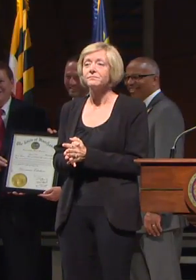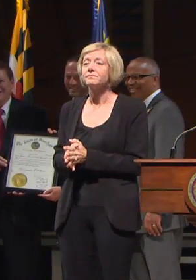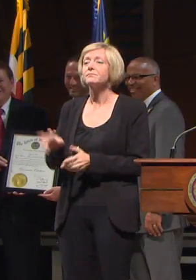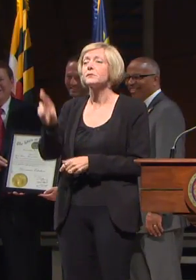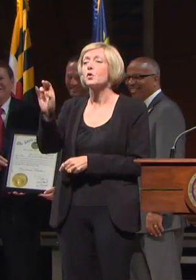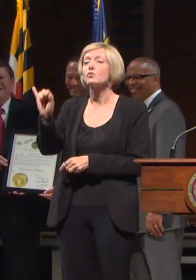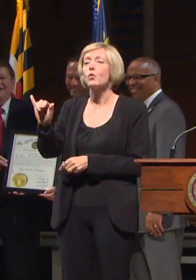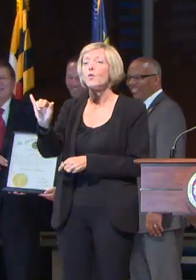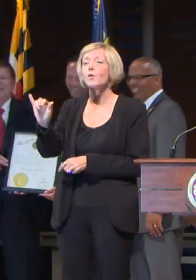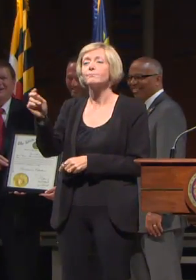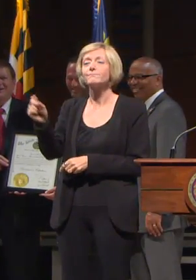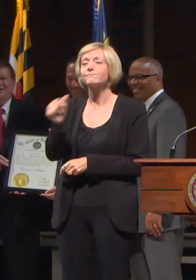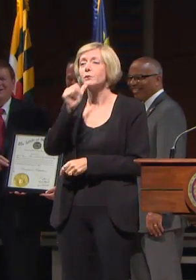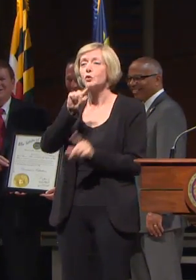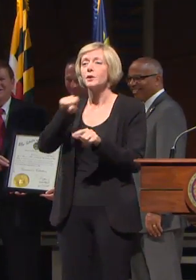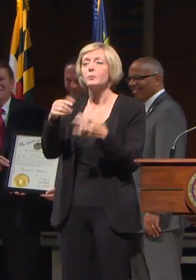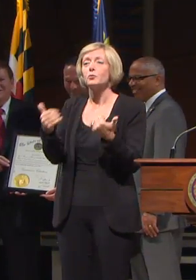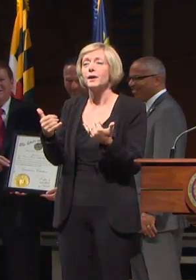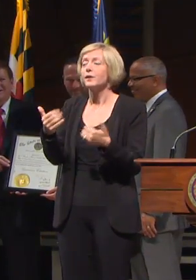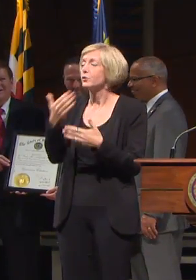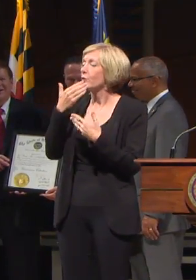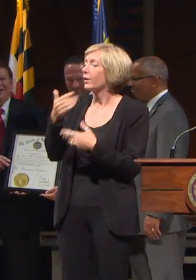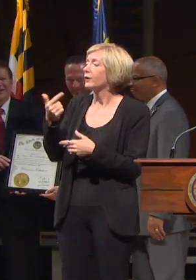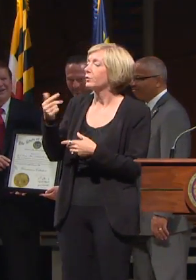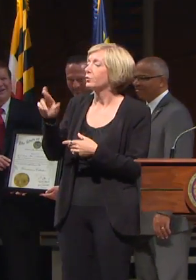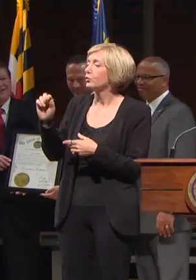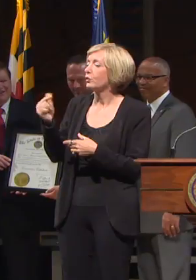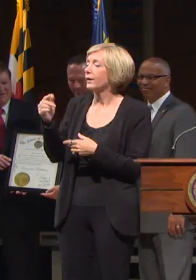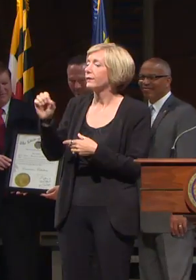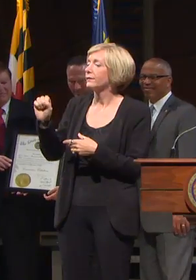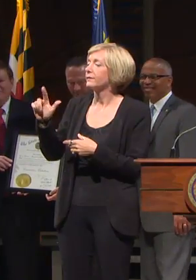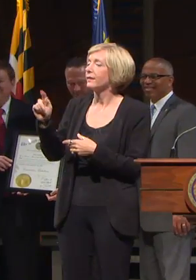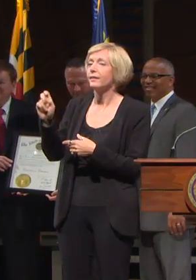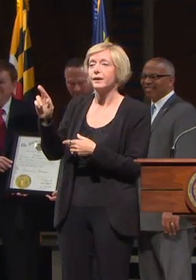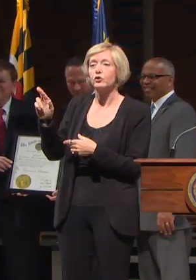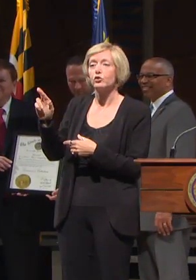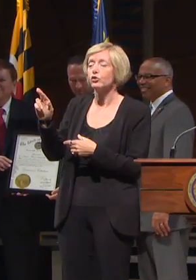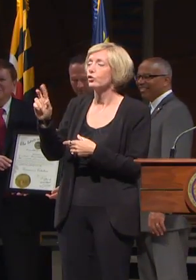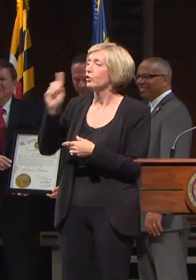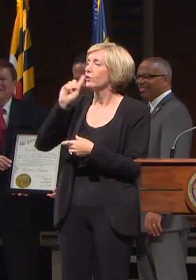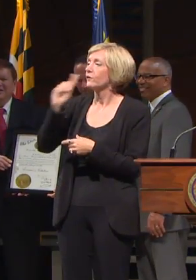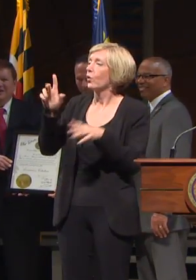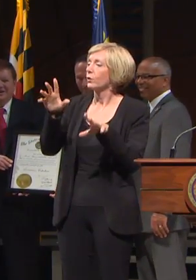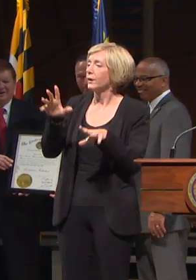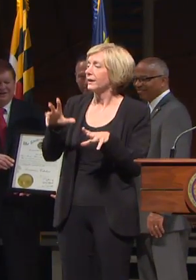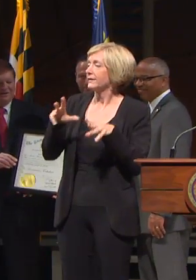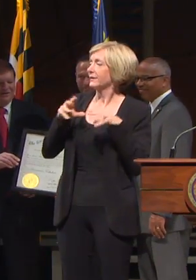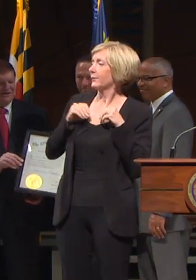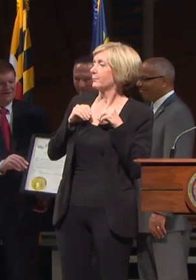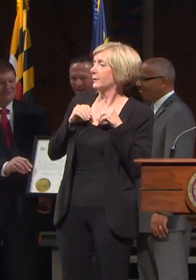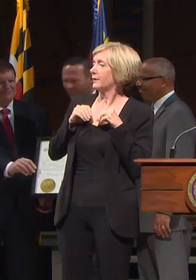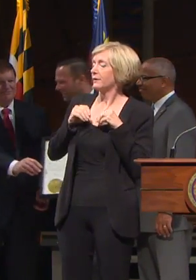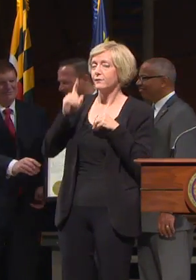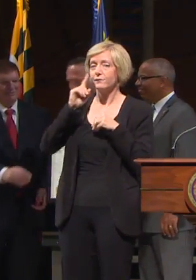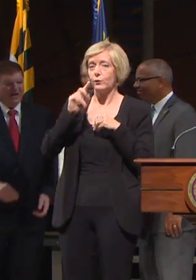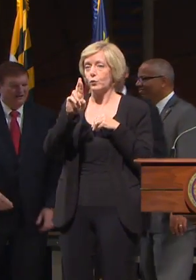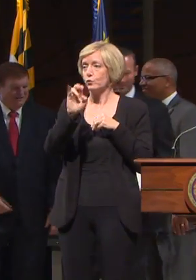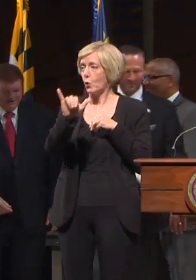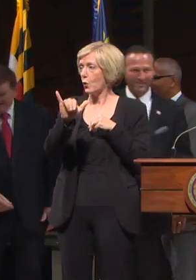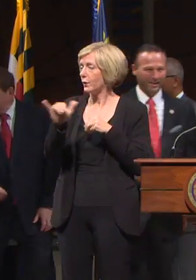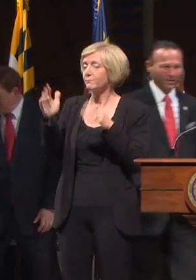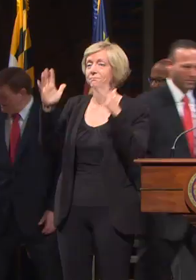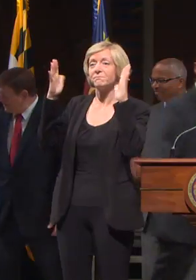Roy cannot be here today, so I thank Greg Slater, State Highway Administration Administrator, for accepting this award on his behalf. But